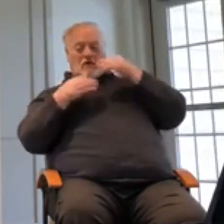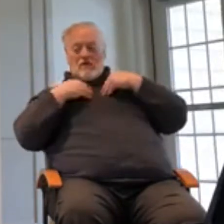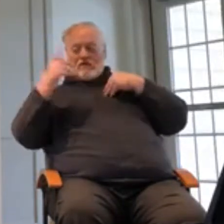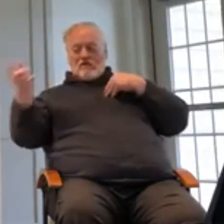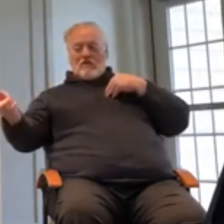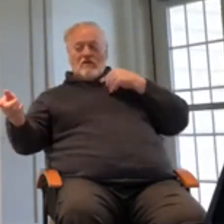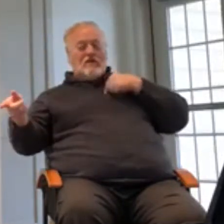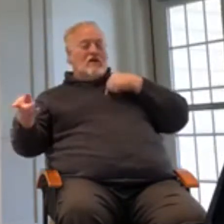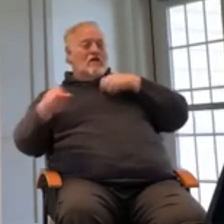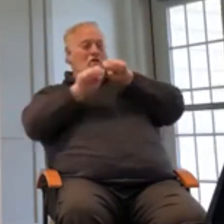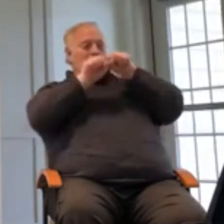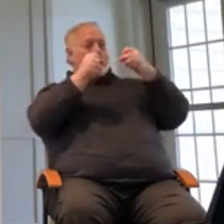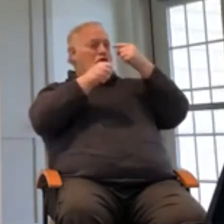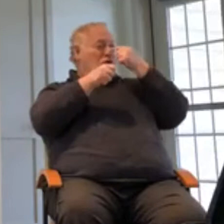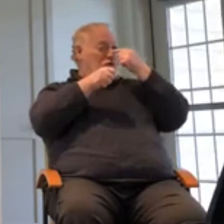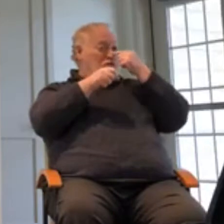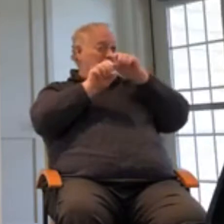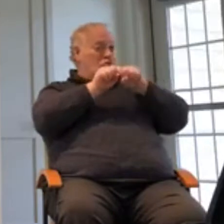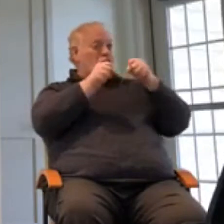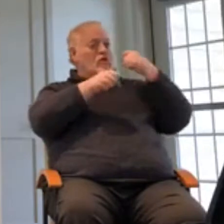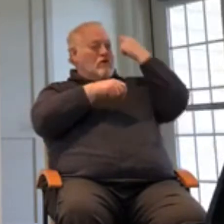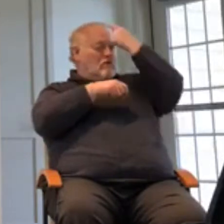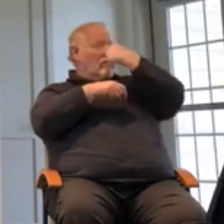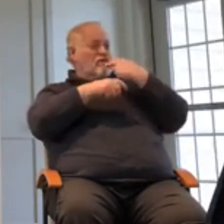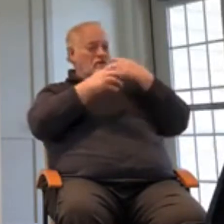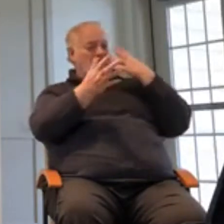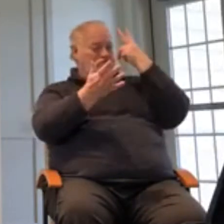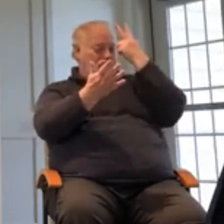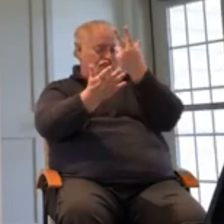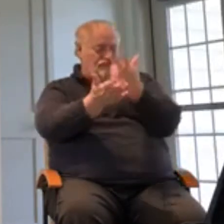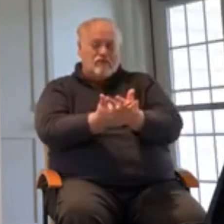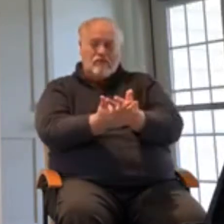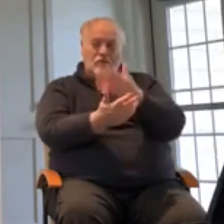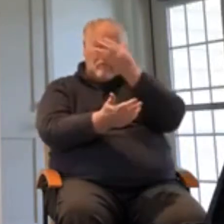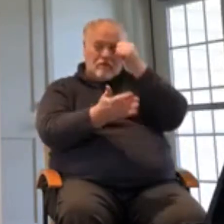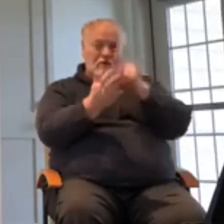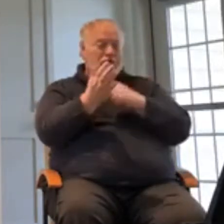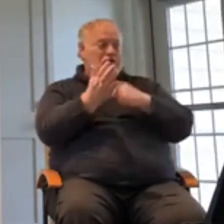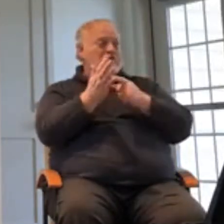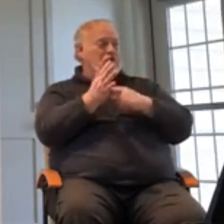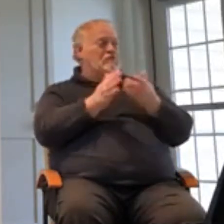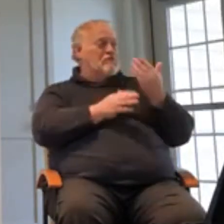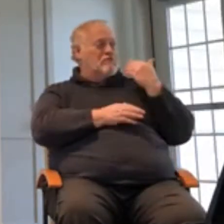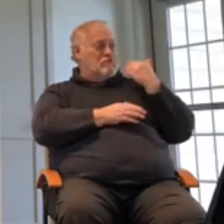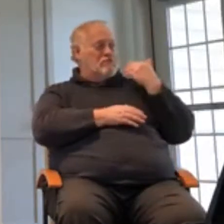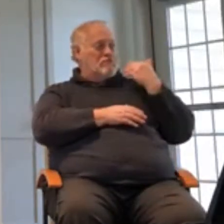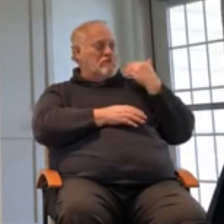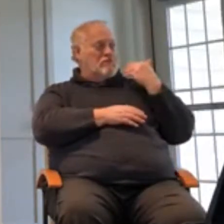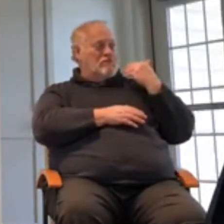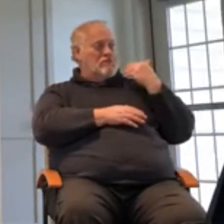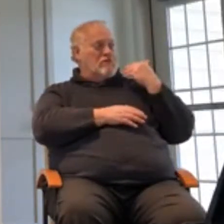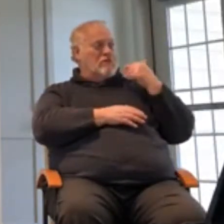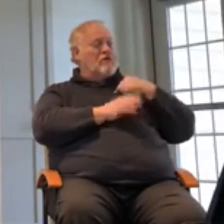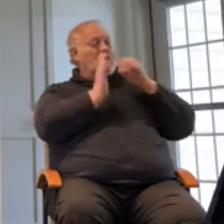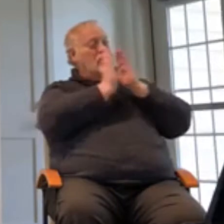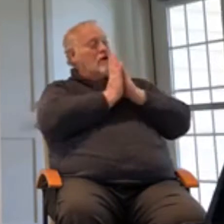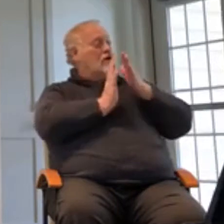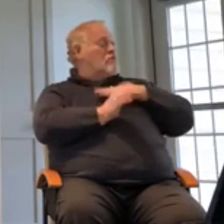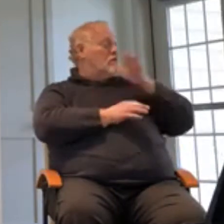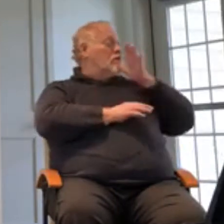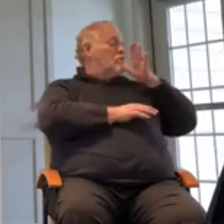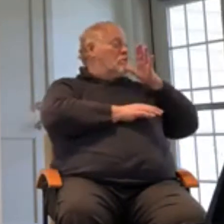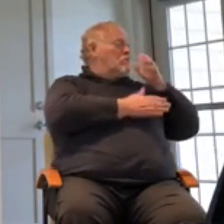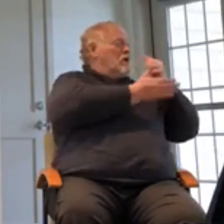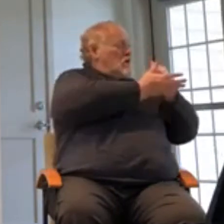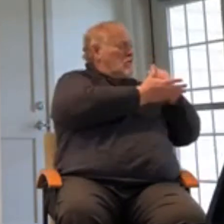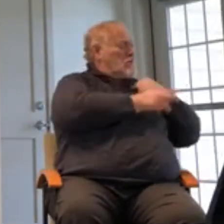probably have a broken face. And I'd probably be in the hospital right now. Because sometime this morning, I asked my wife to help me sit up in